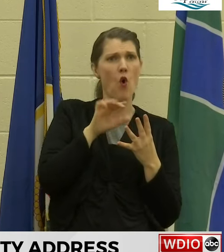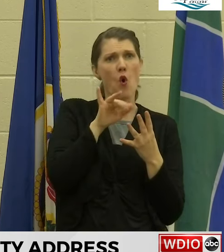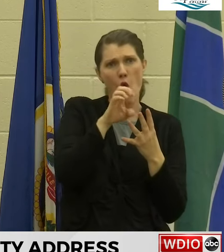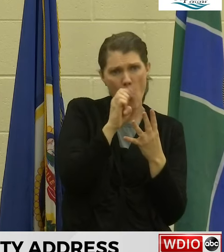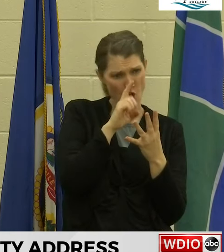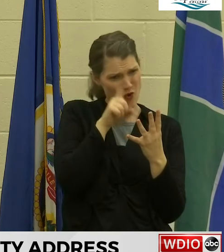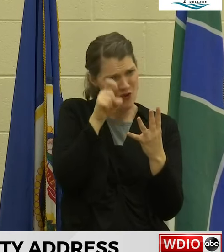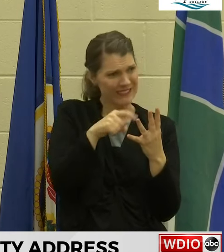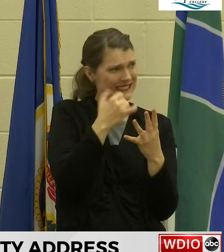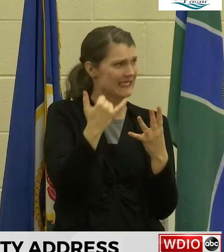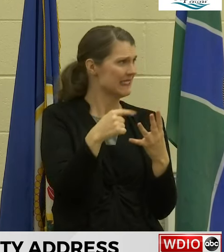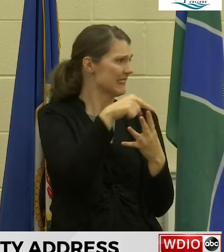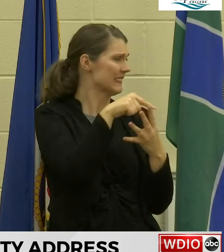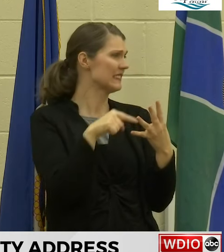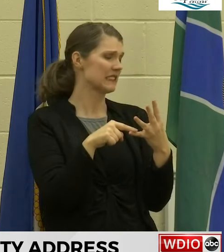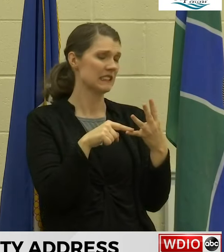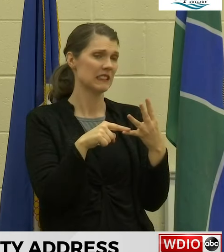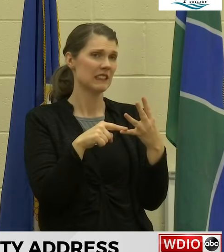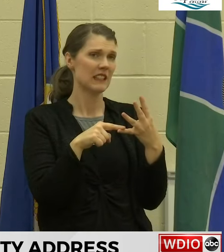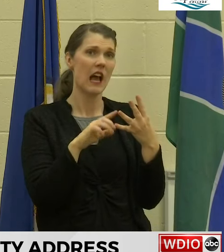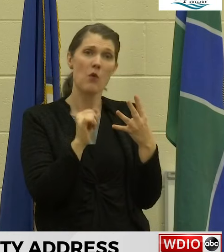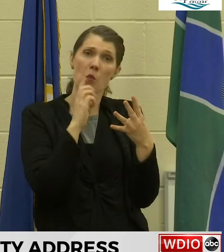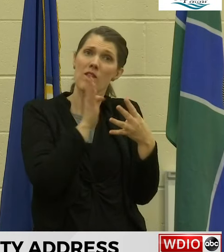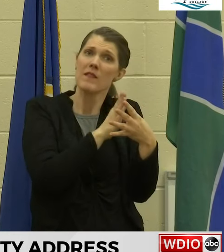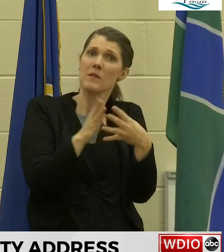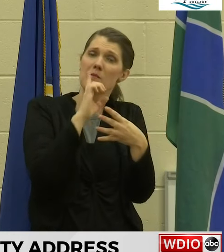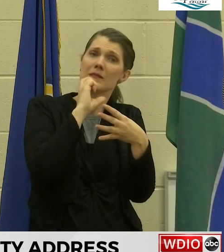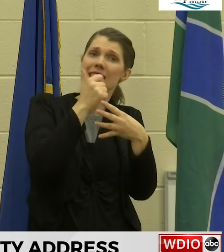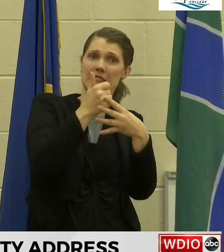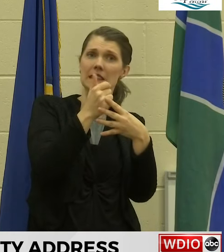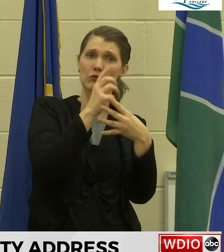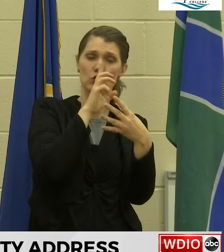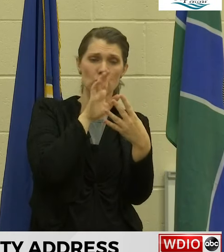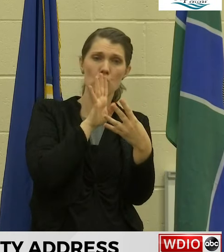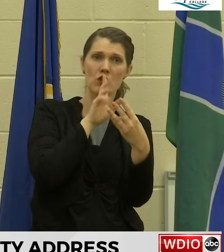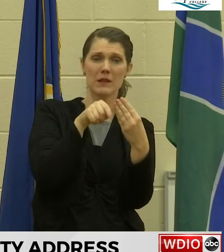urgent demands and plans to address difficult problems.